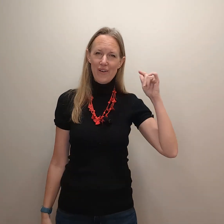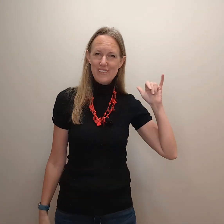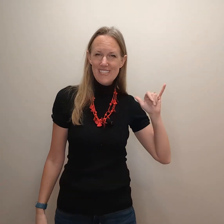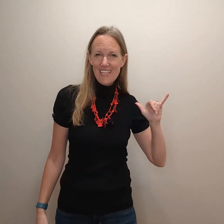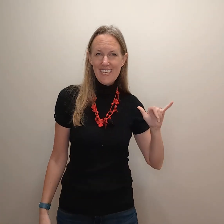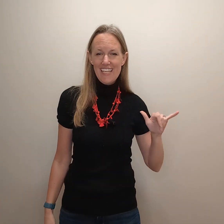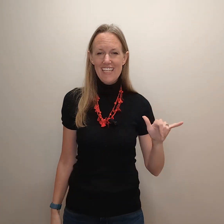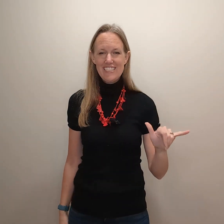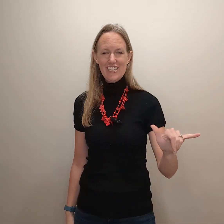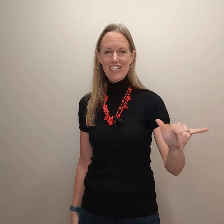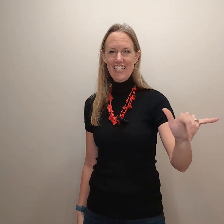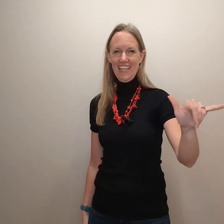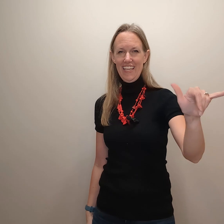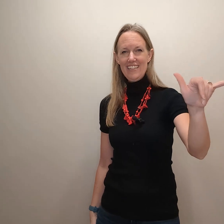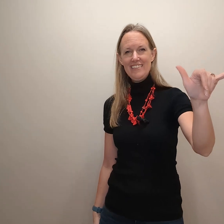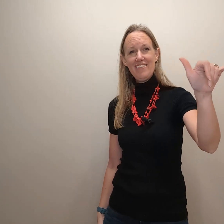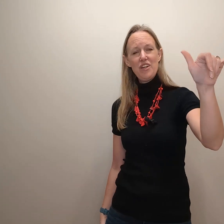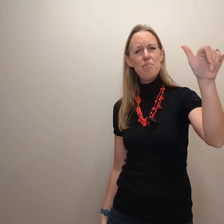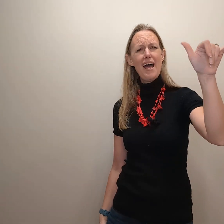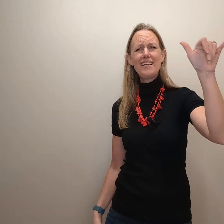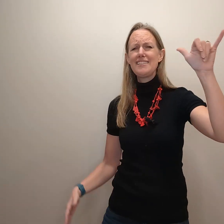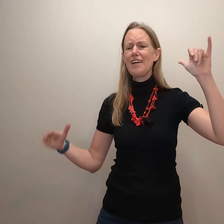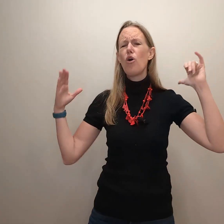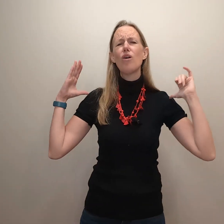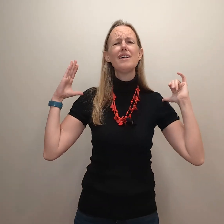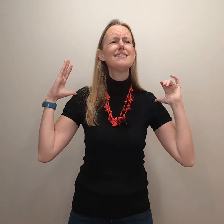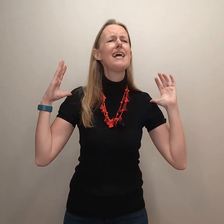throughout eternity. And we go back to that chorus.